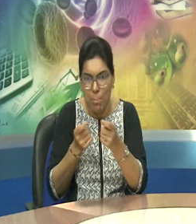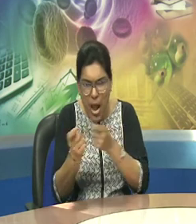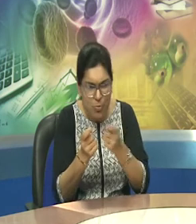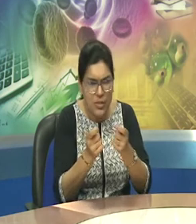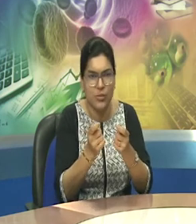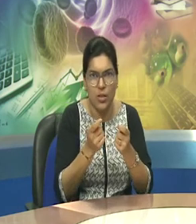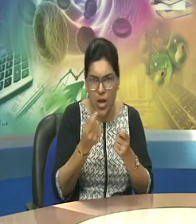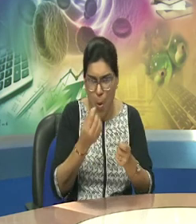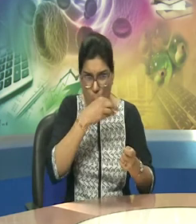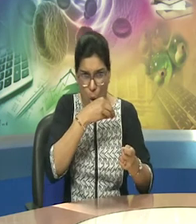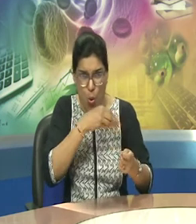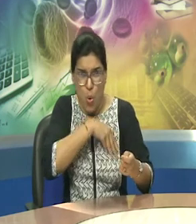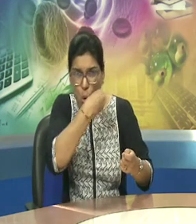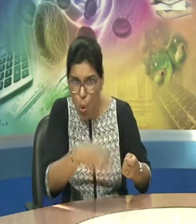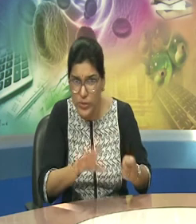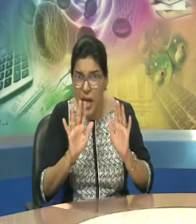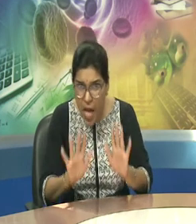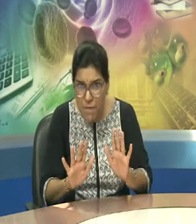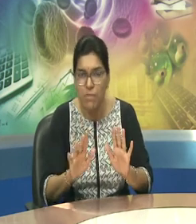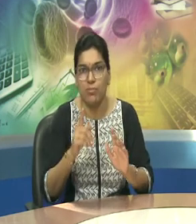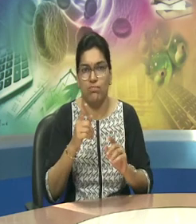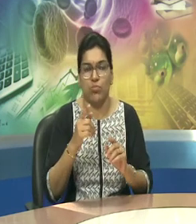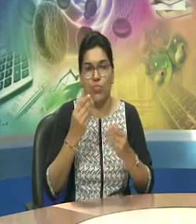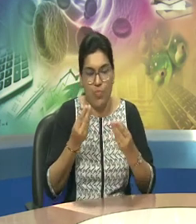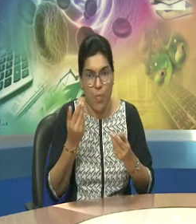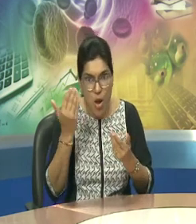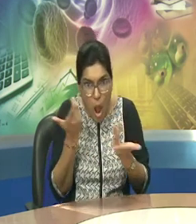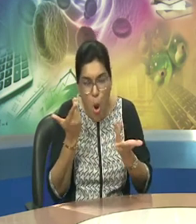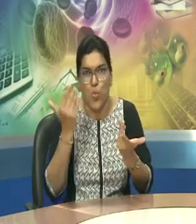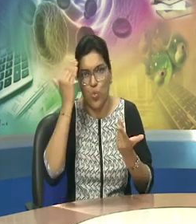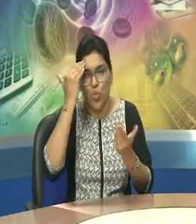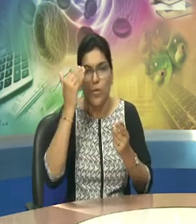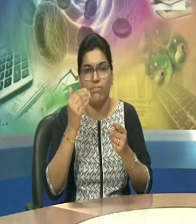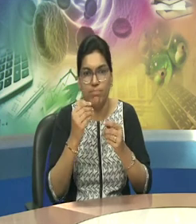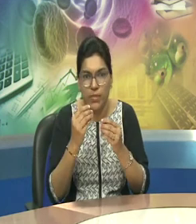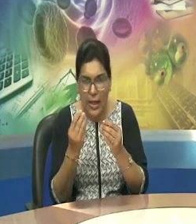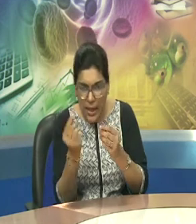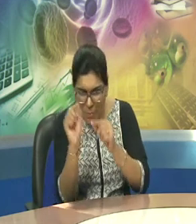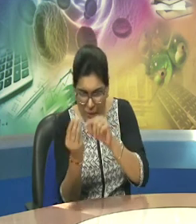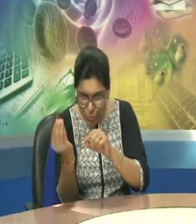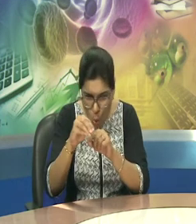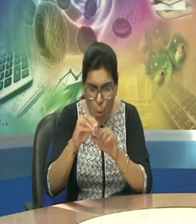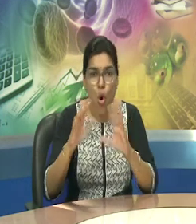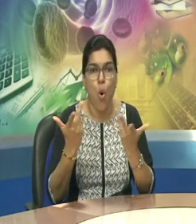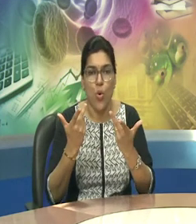aspects of a business in real life. So, she should